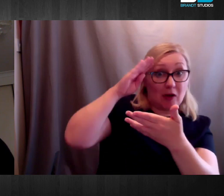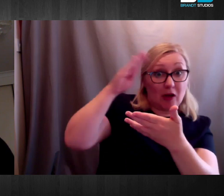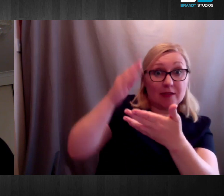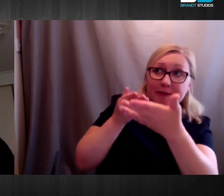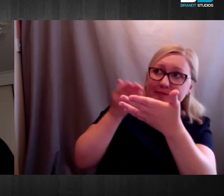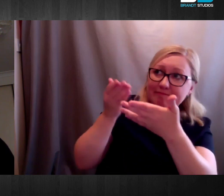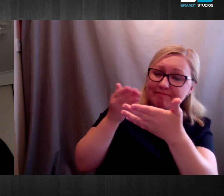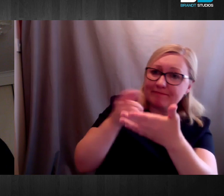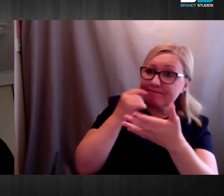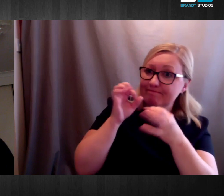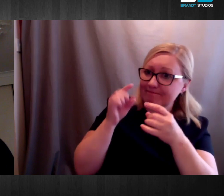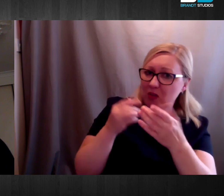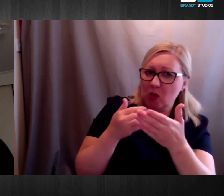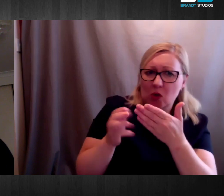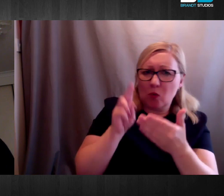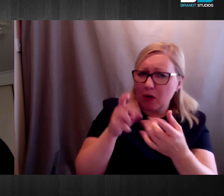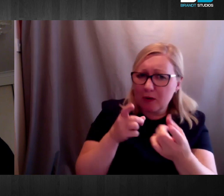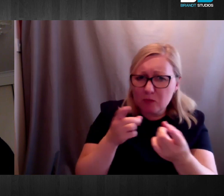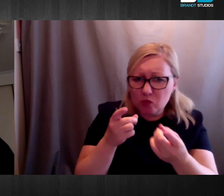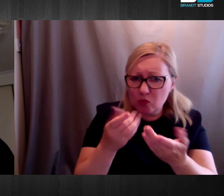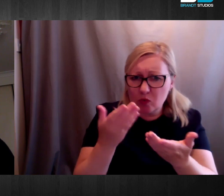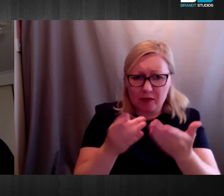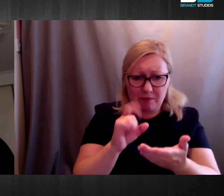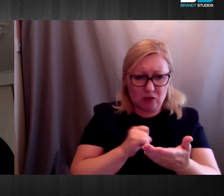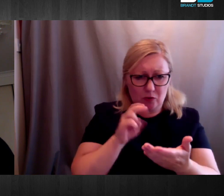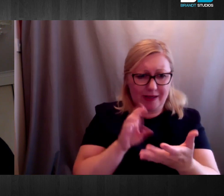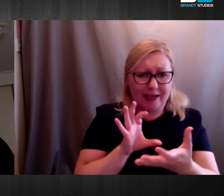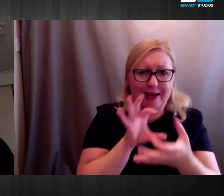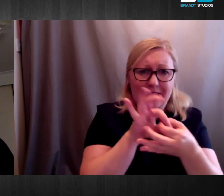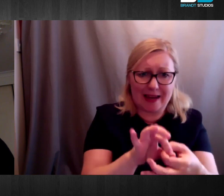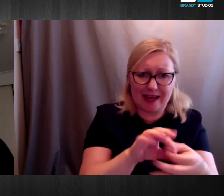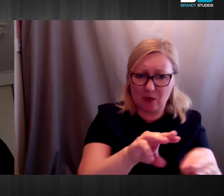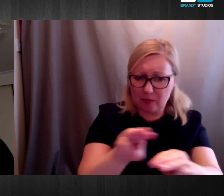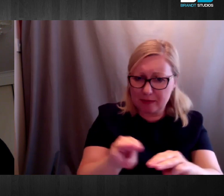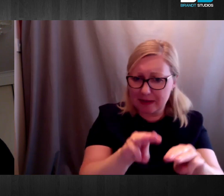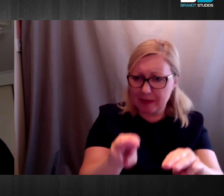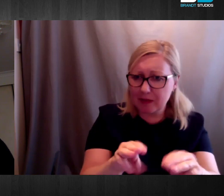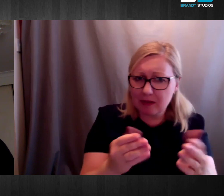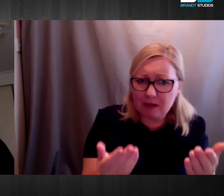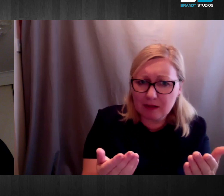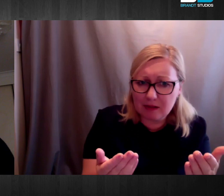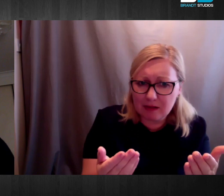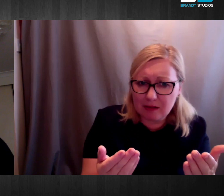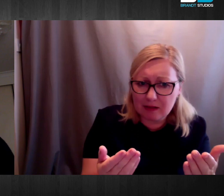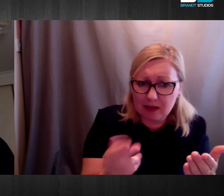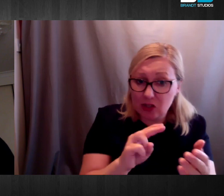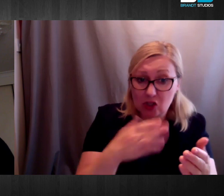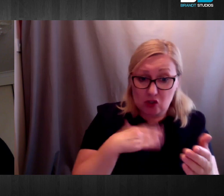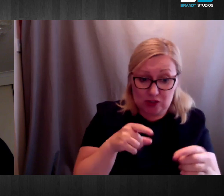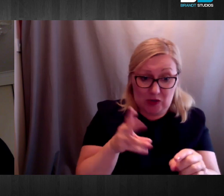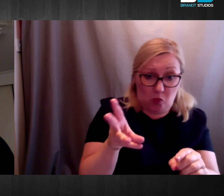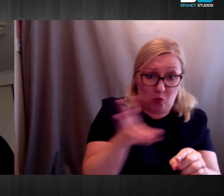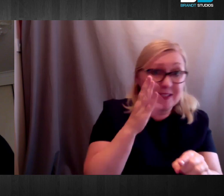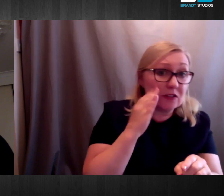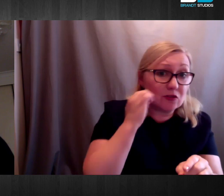but it would also have some a national basis. So they said, yes,